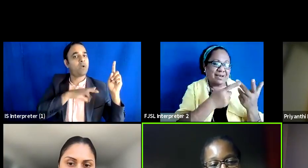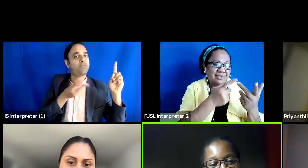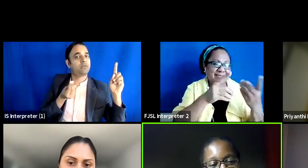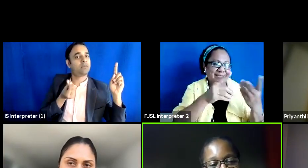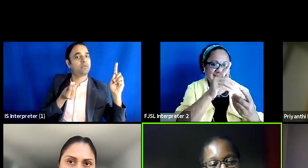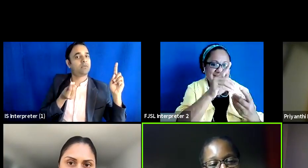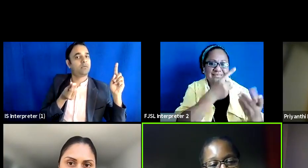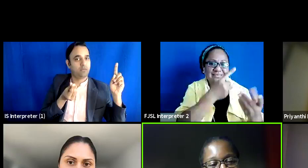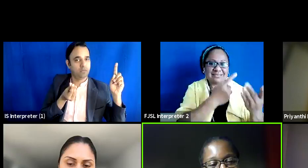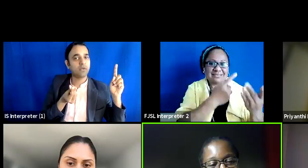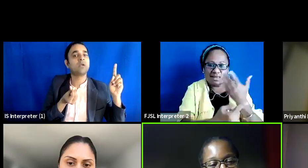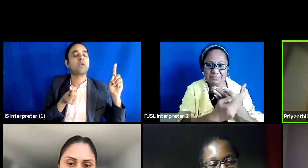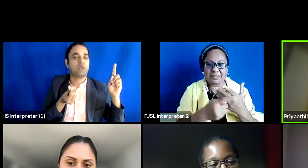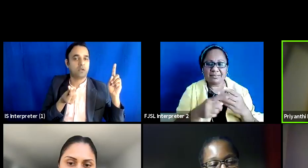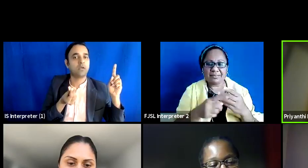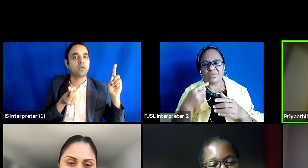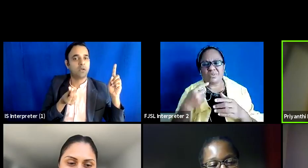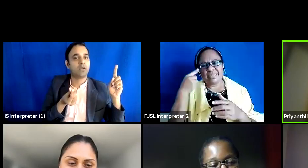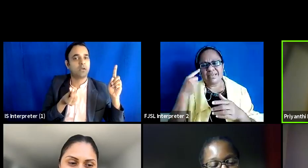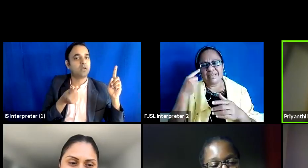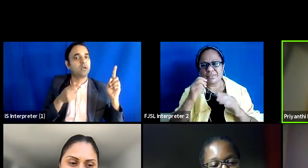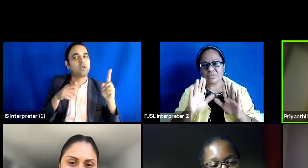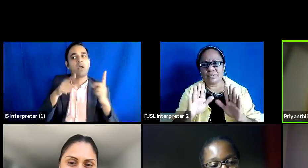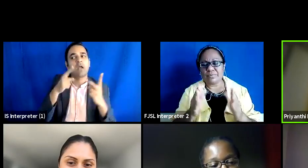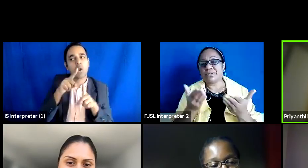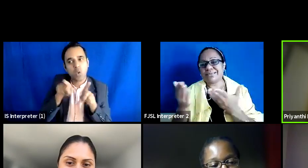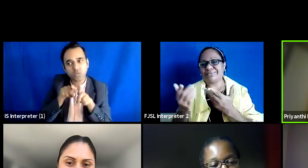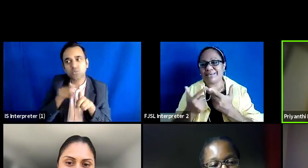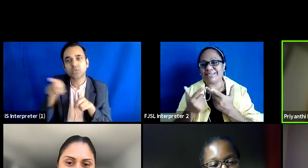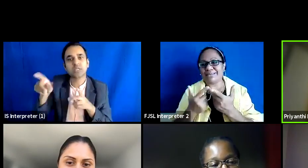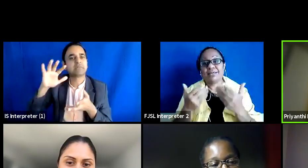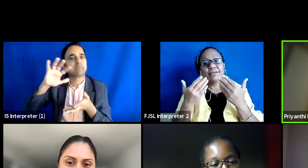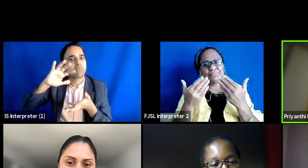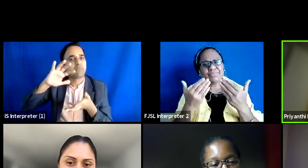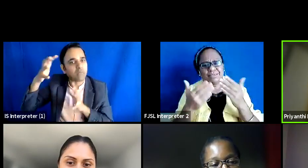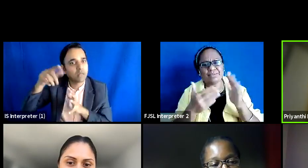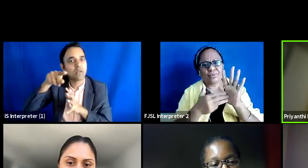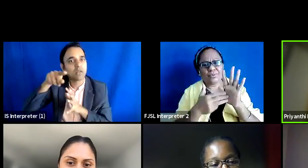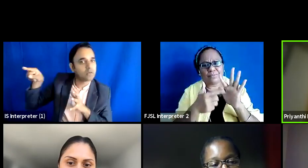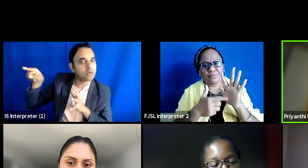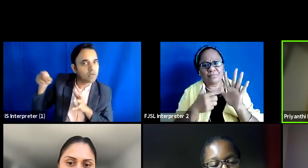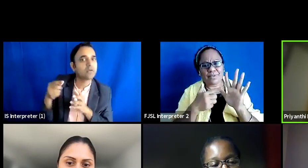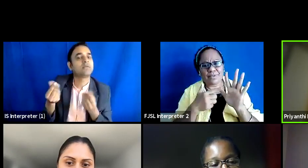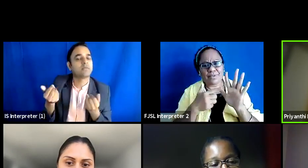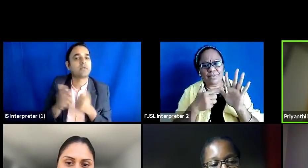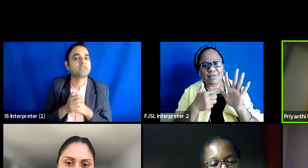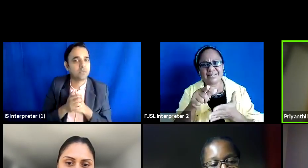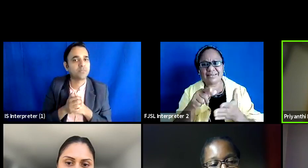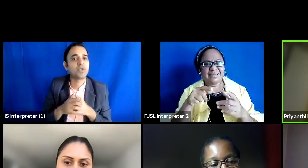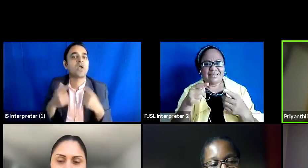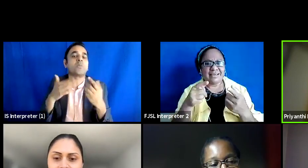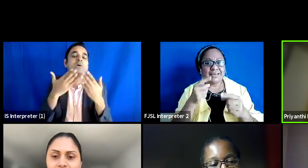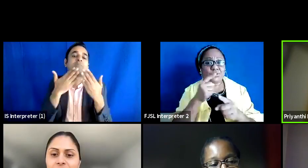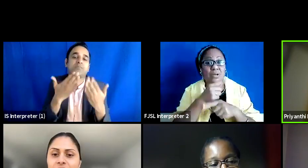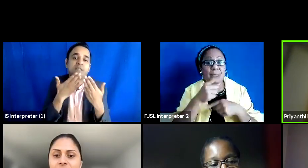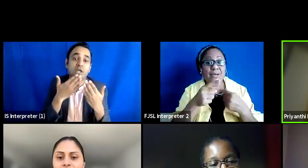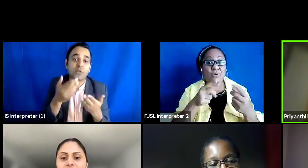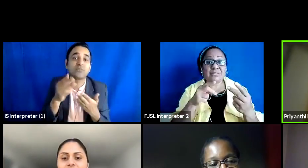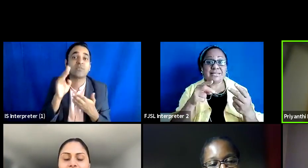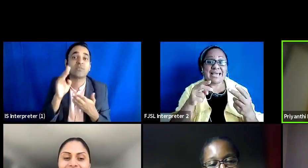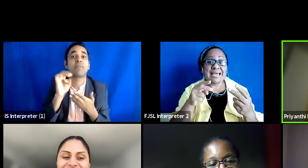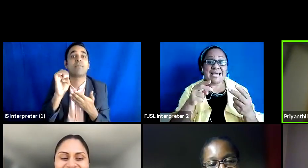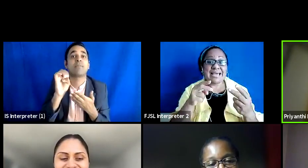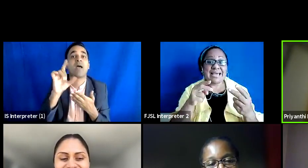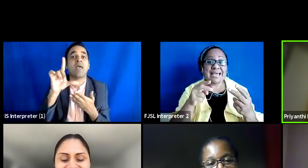you. Thank you so much, Mela. I really think that point about natural disasters, are they really